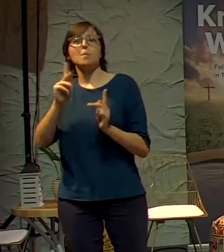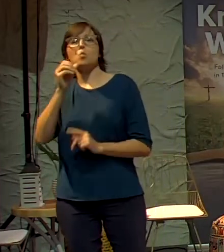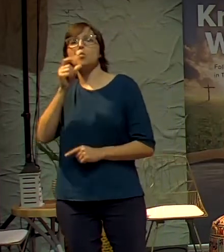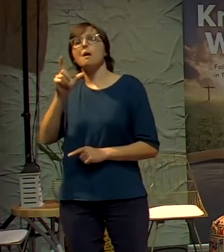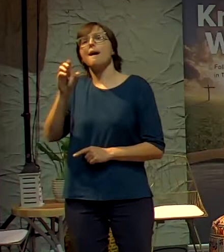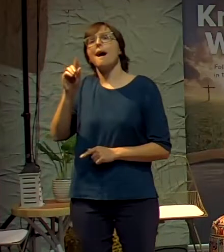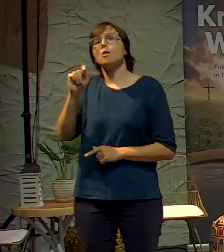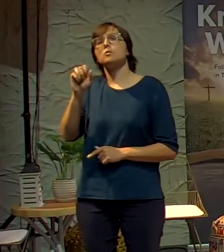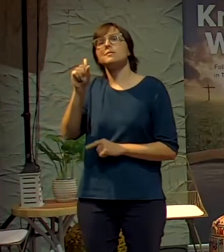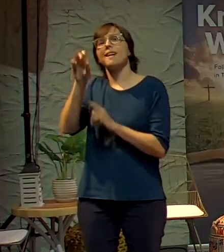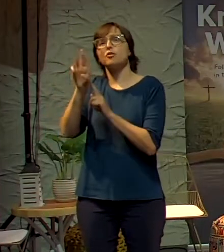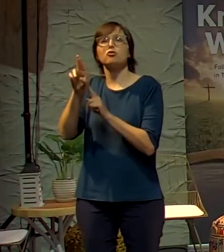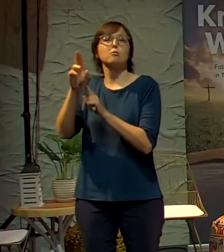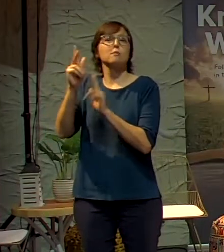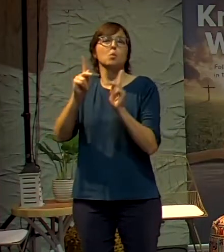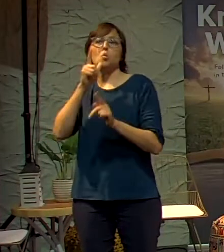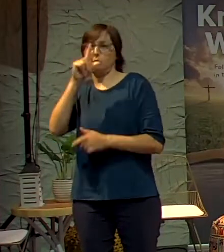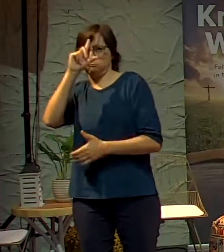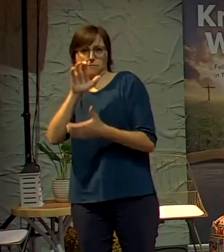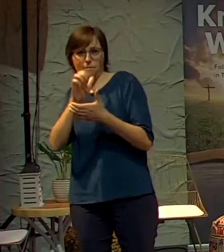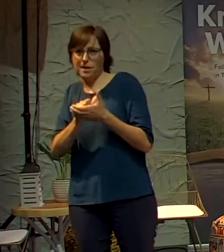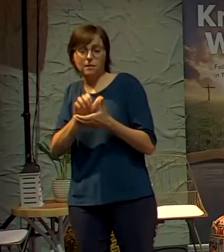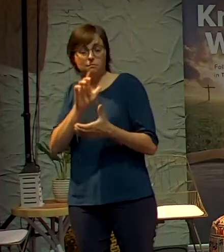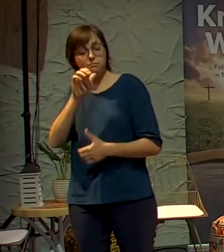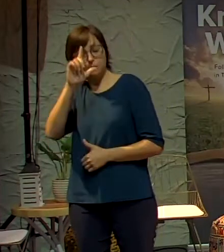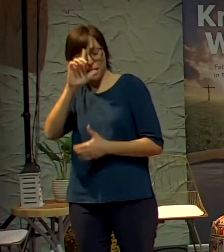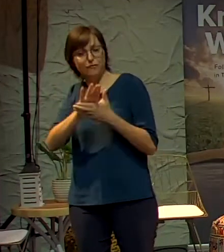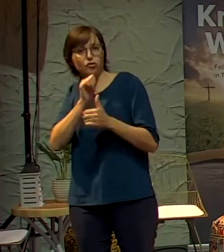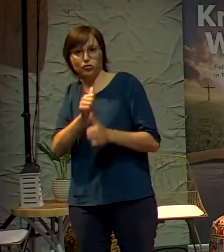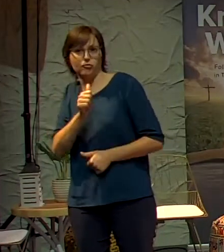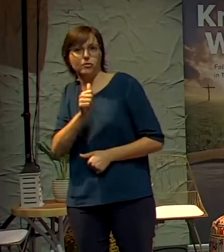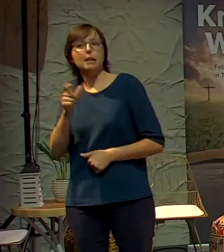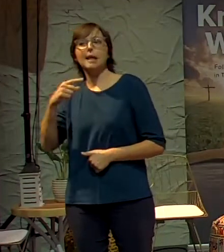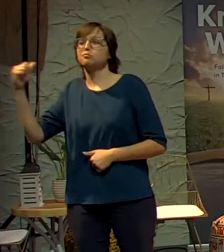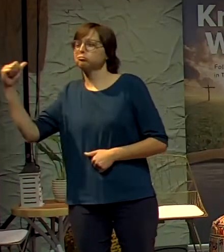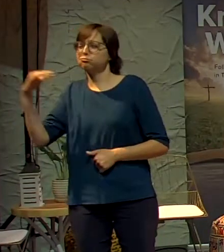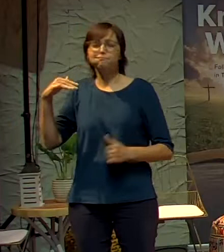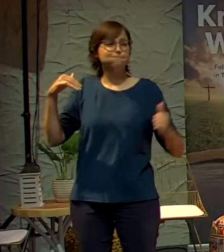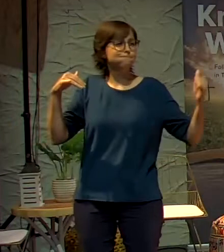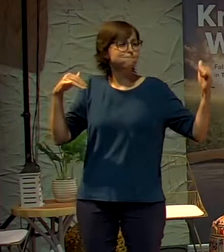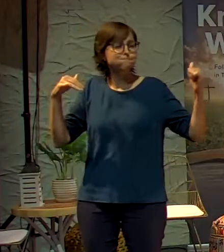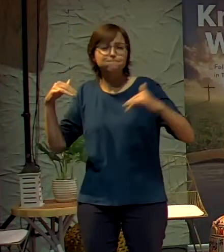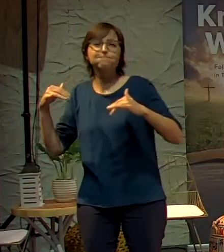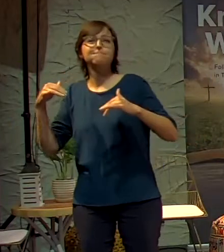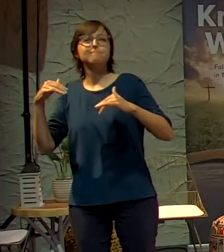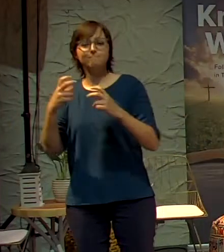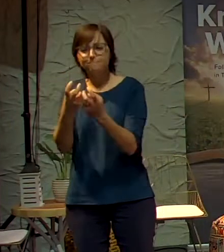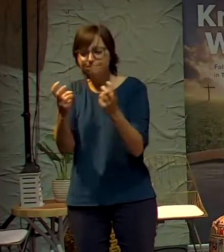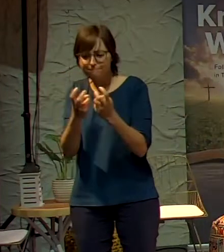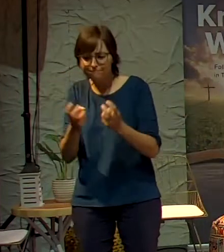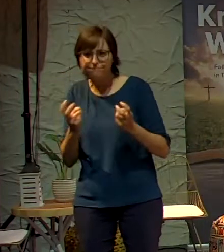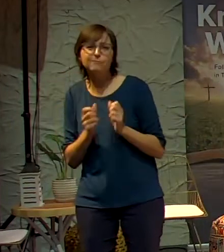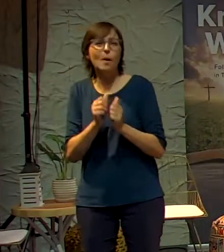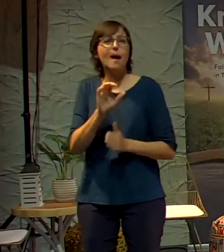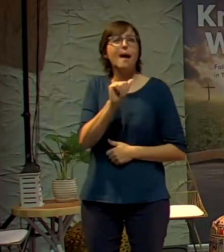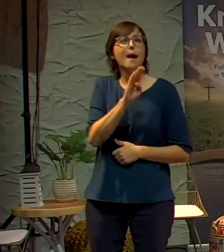soon be coming from all directions, streaming in from the east, pouring in from the west, sitting down at God's kingdom banquet alongside Abraham,